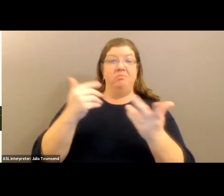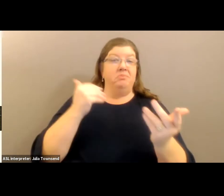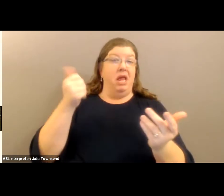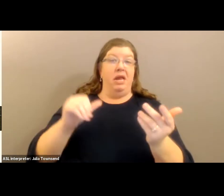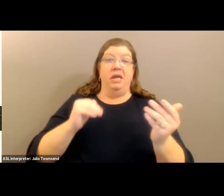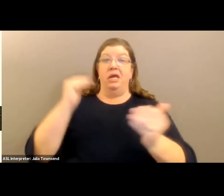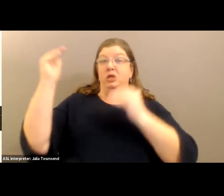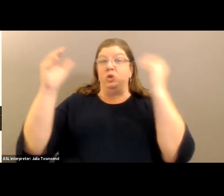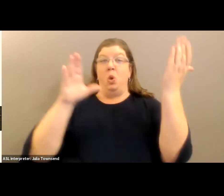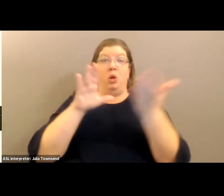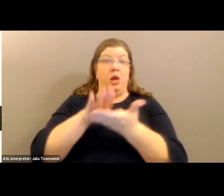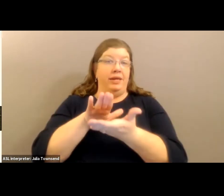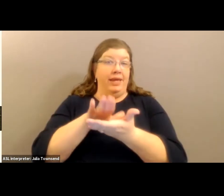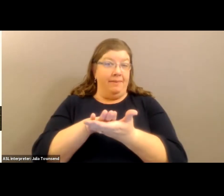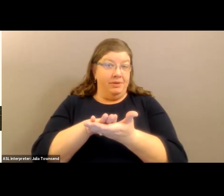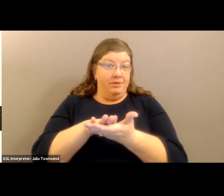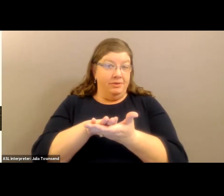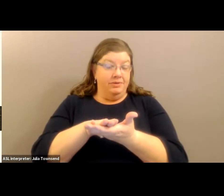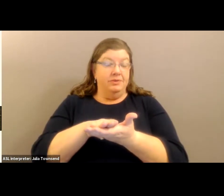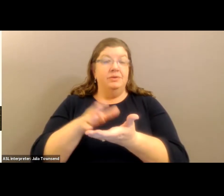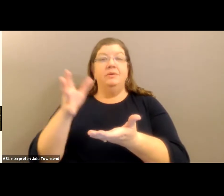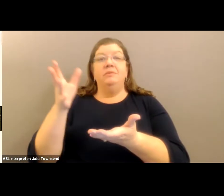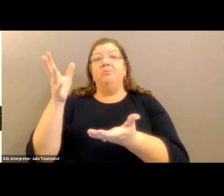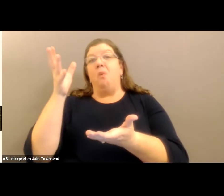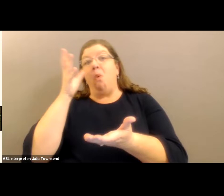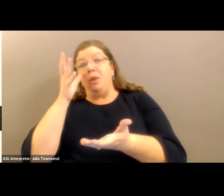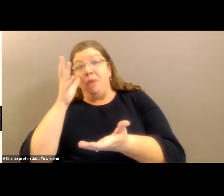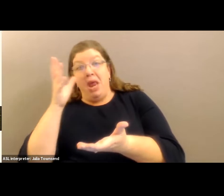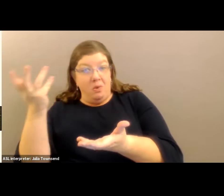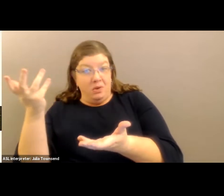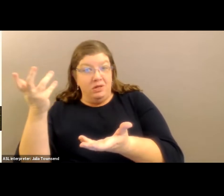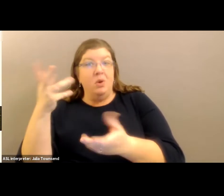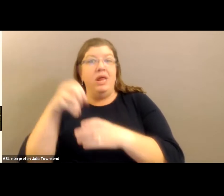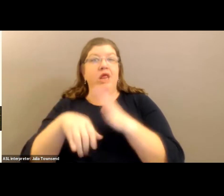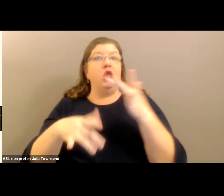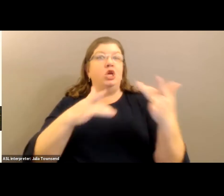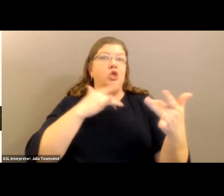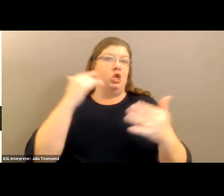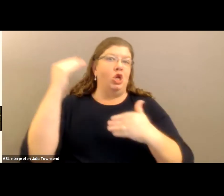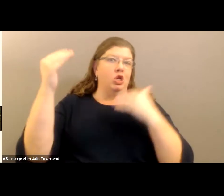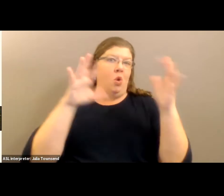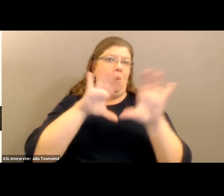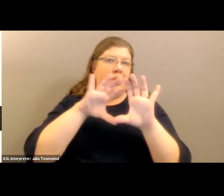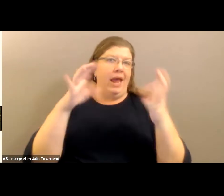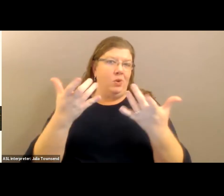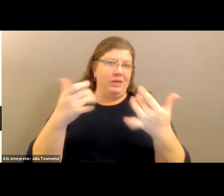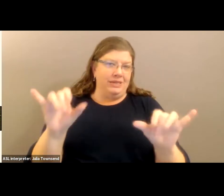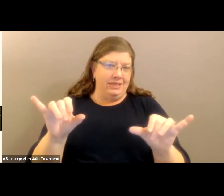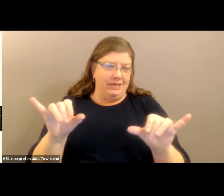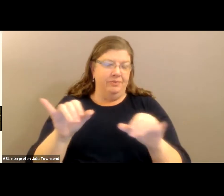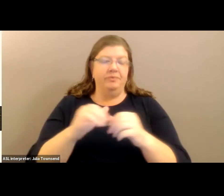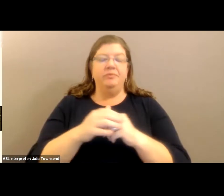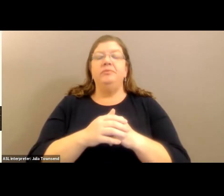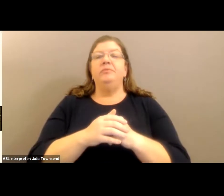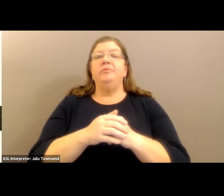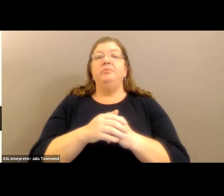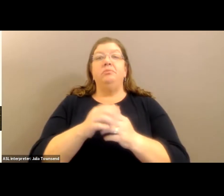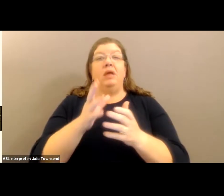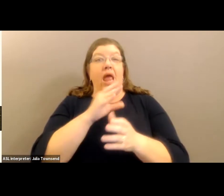on campus, the parent, which falls into the concerned adult category there, and the